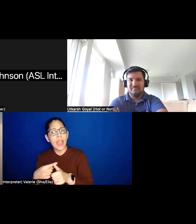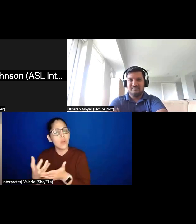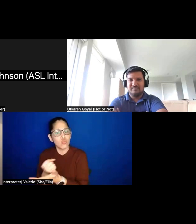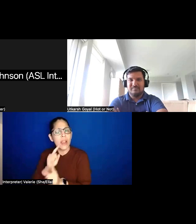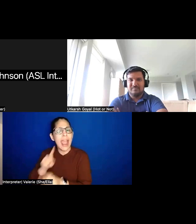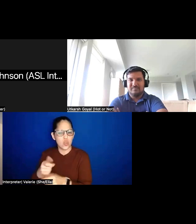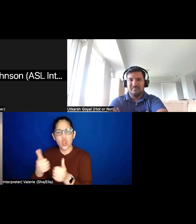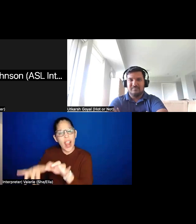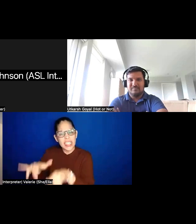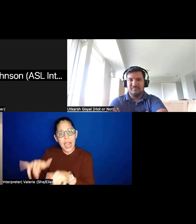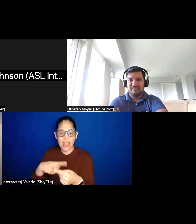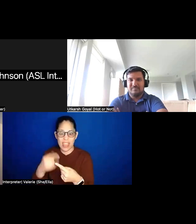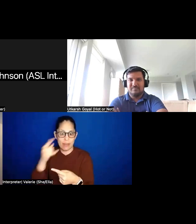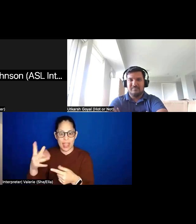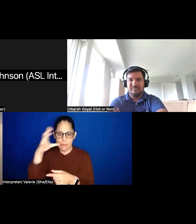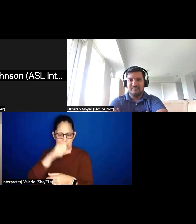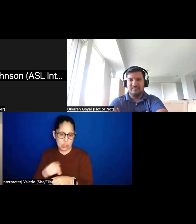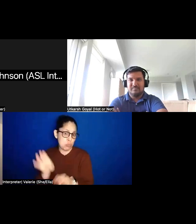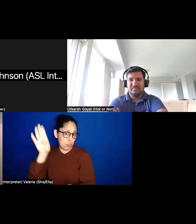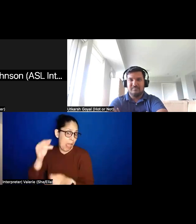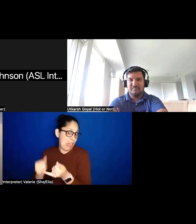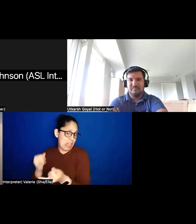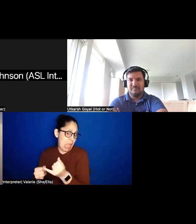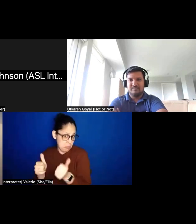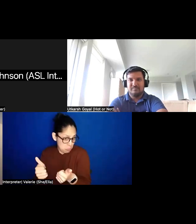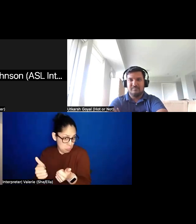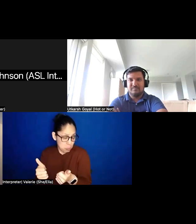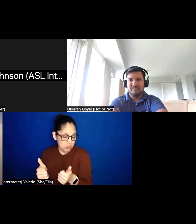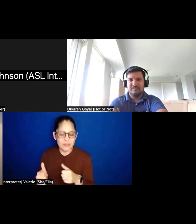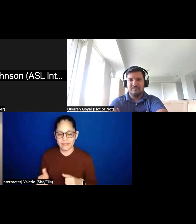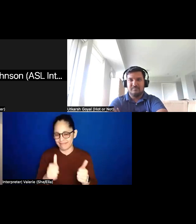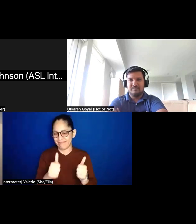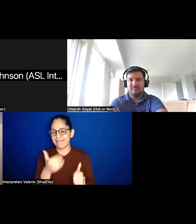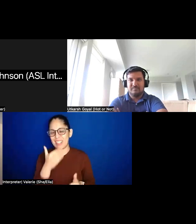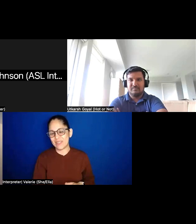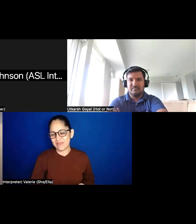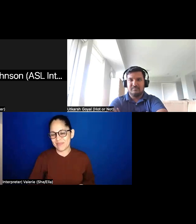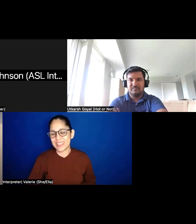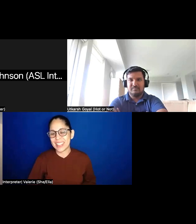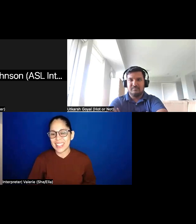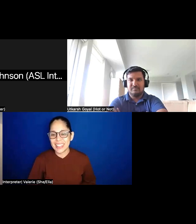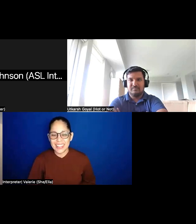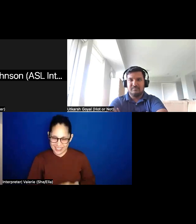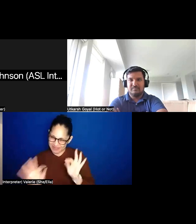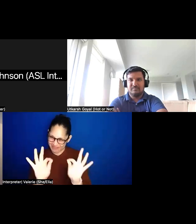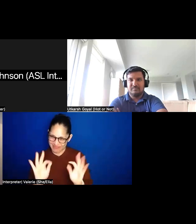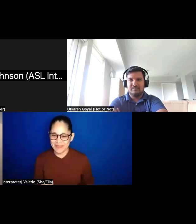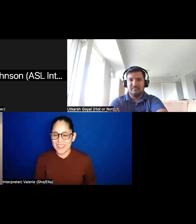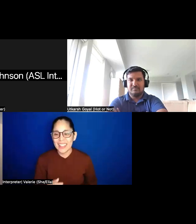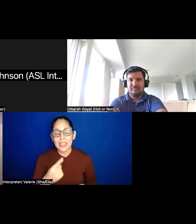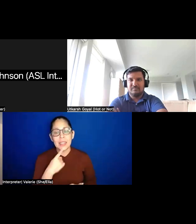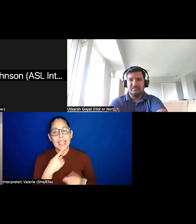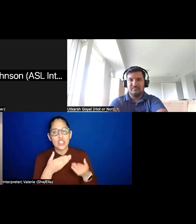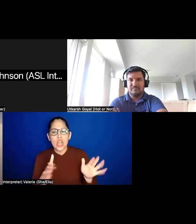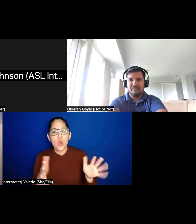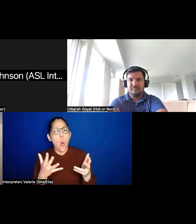in general? Or what are your insights on that? Well, I think in a way we were quite lucky to go first. I think